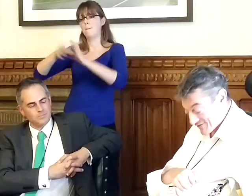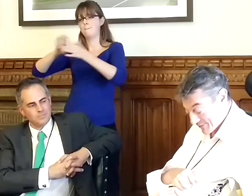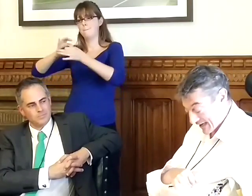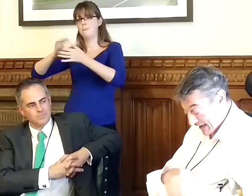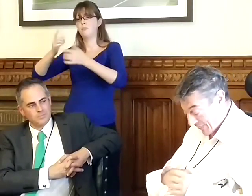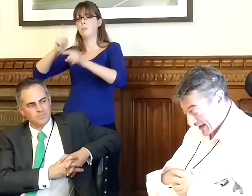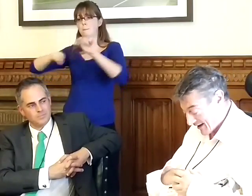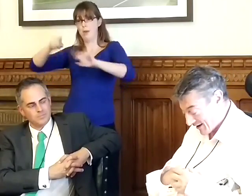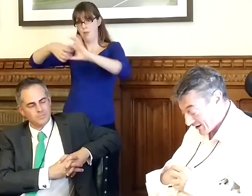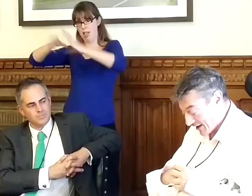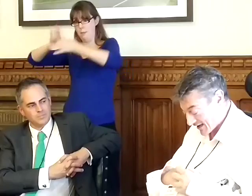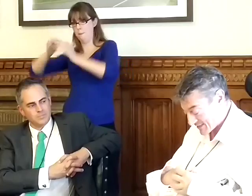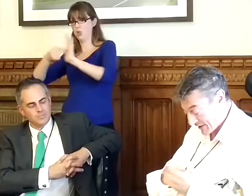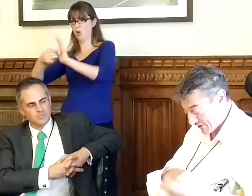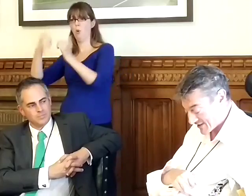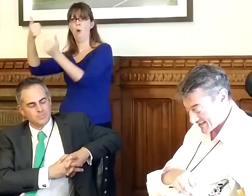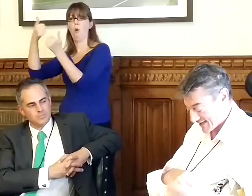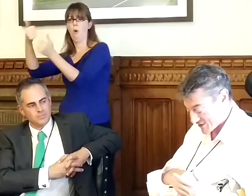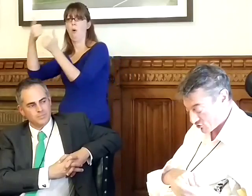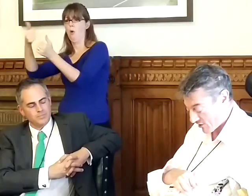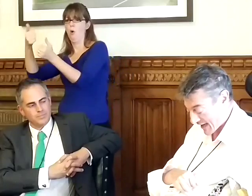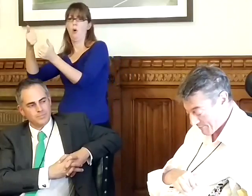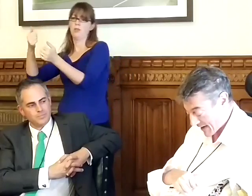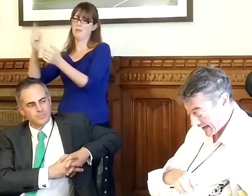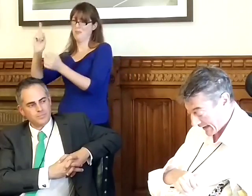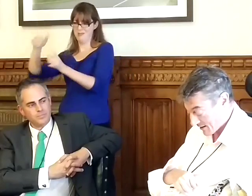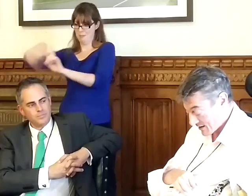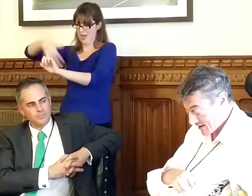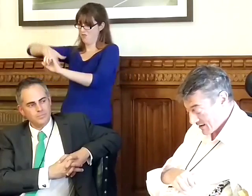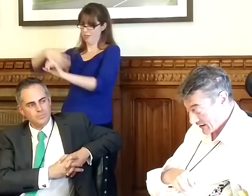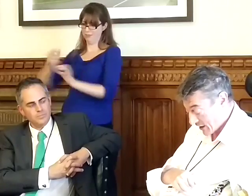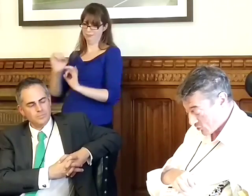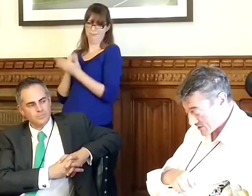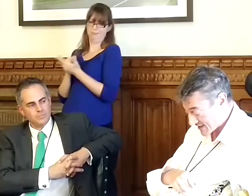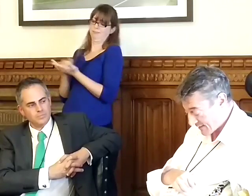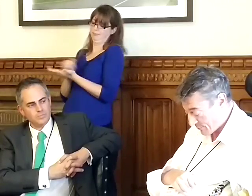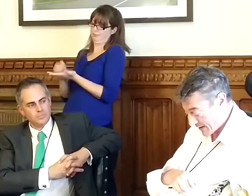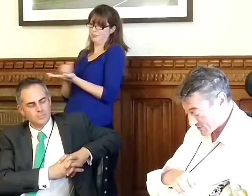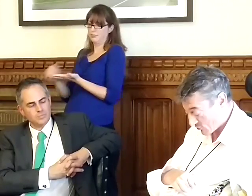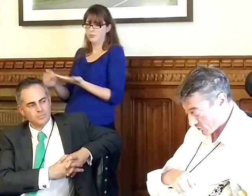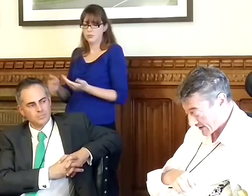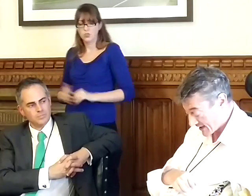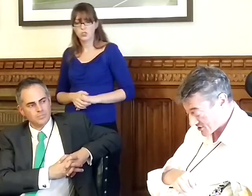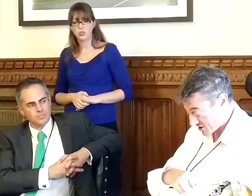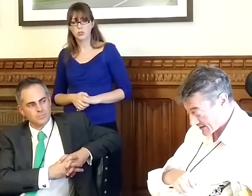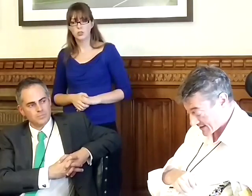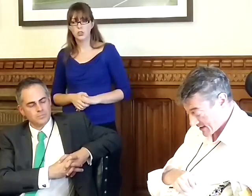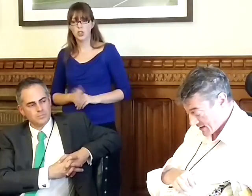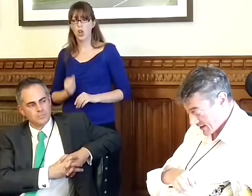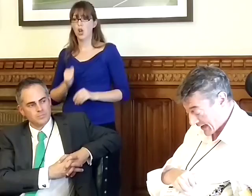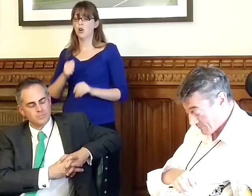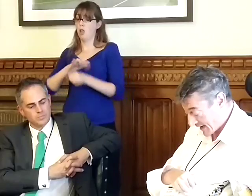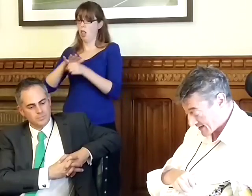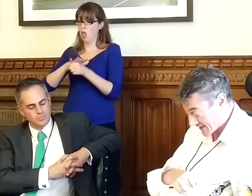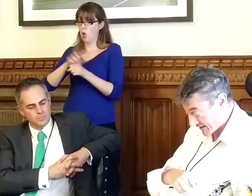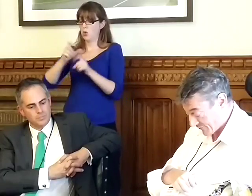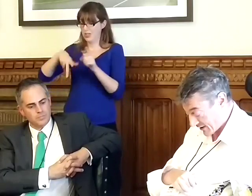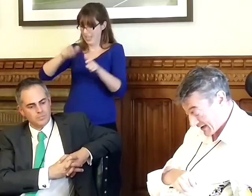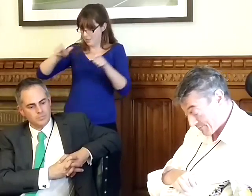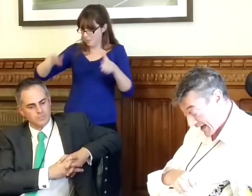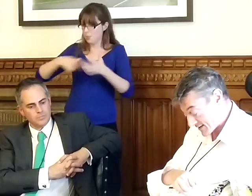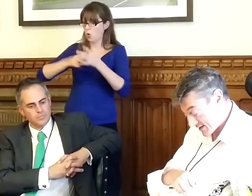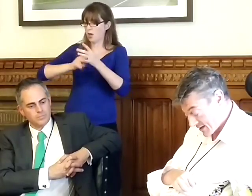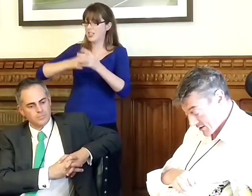But it doesn't have to be like that. Our local experience is that strong campaigning, local disabled people's organisations can make